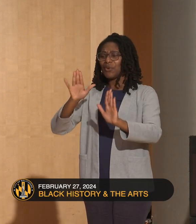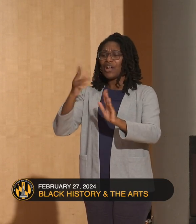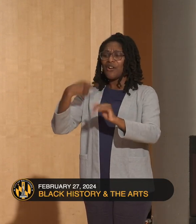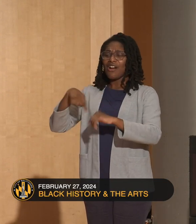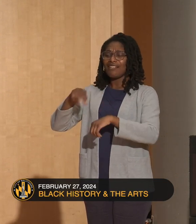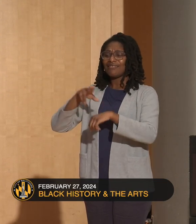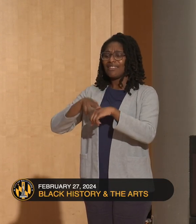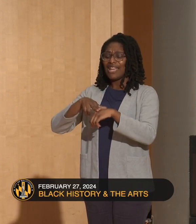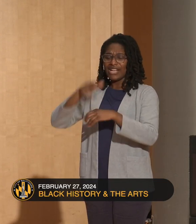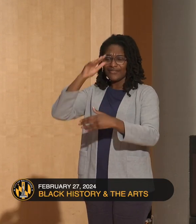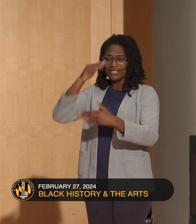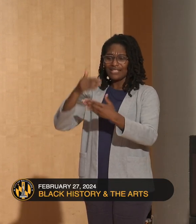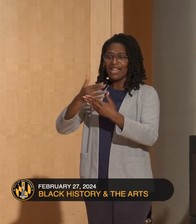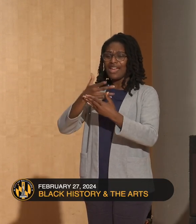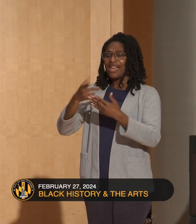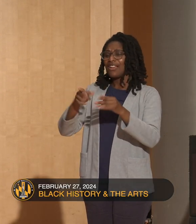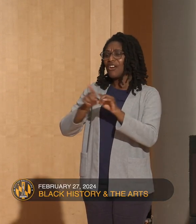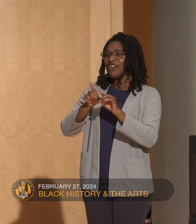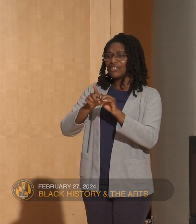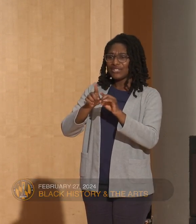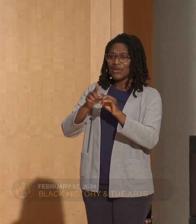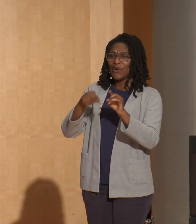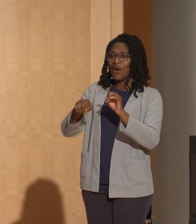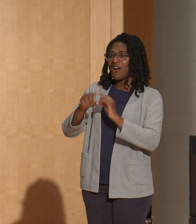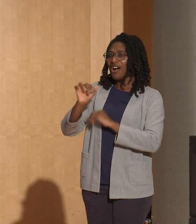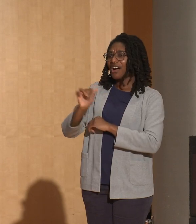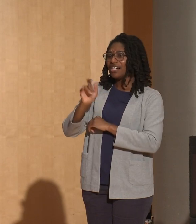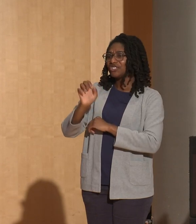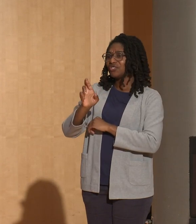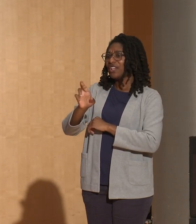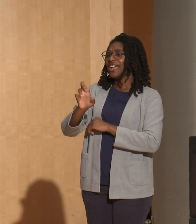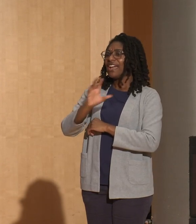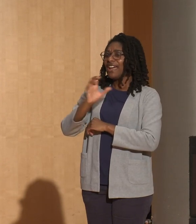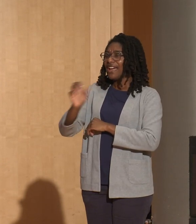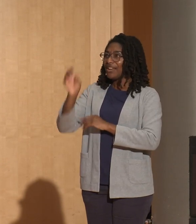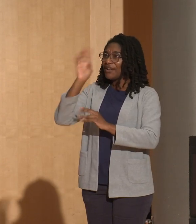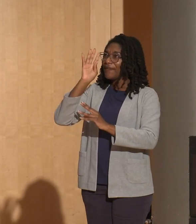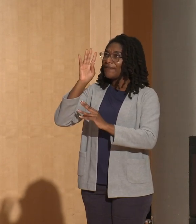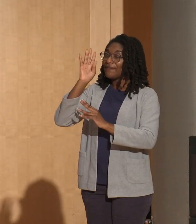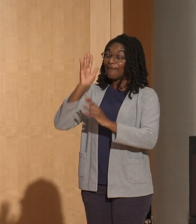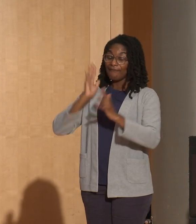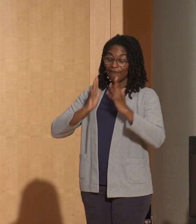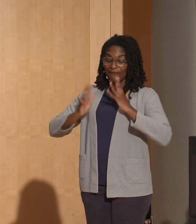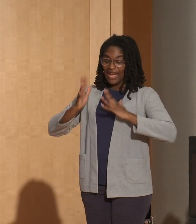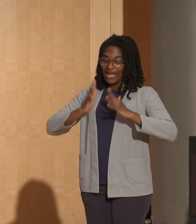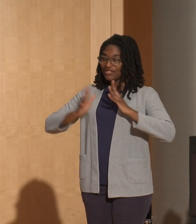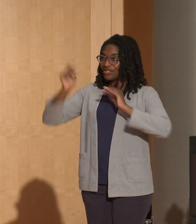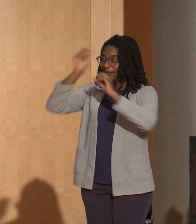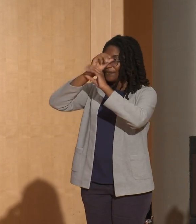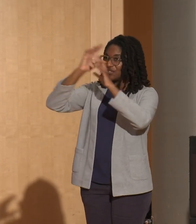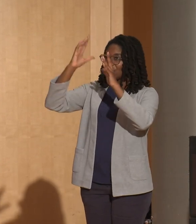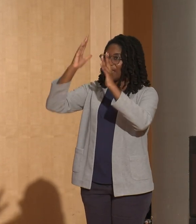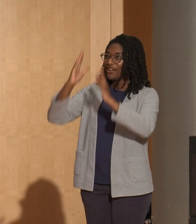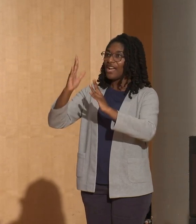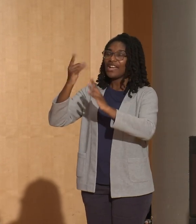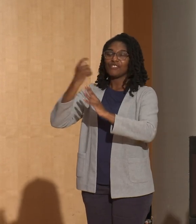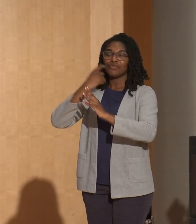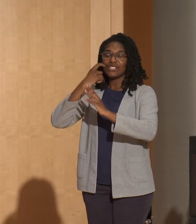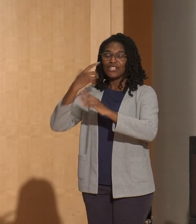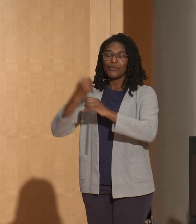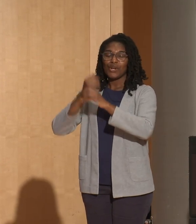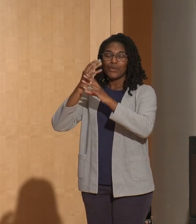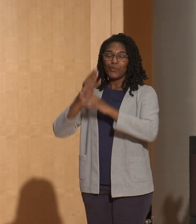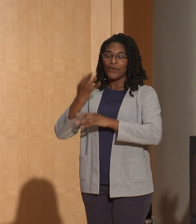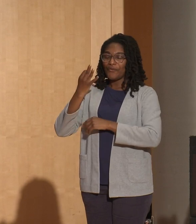Native sons, of course, the incomparable Andre DeShields, a fashion visionary and recent winner of the 2023